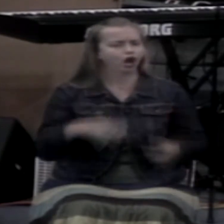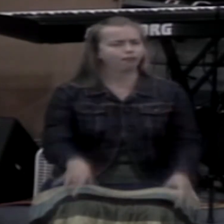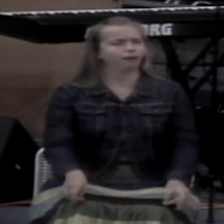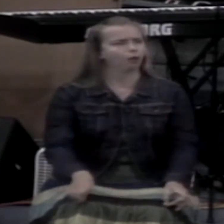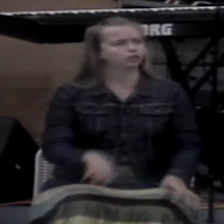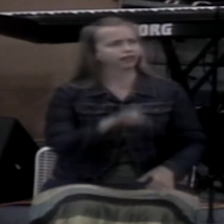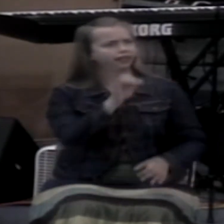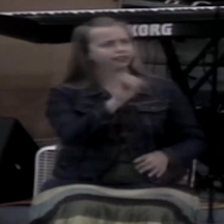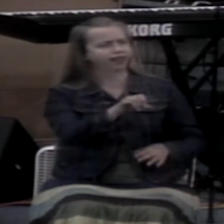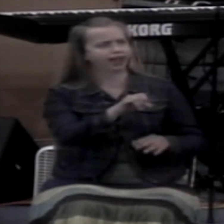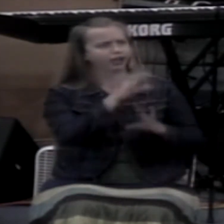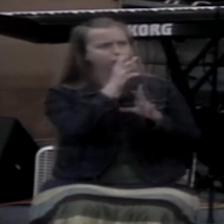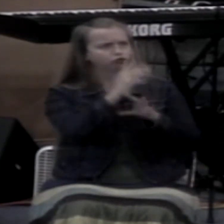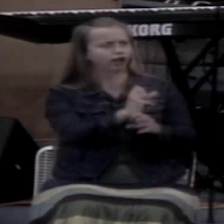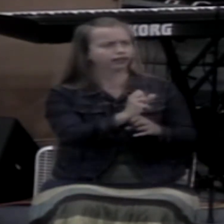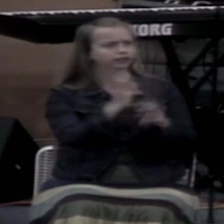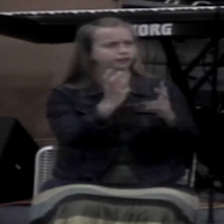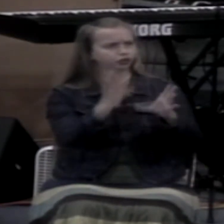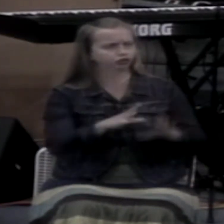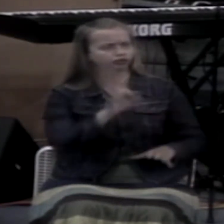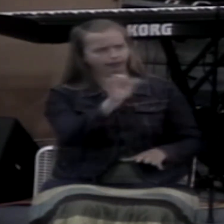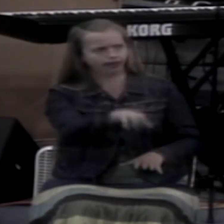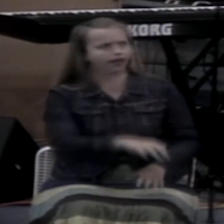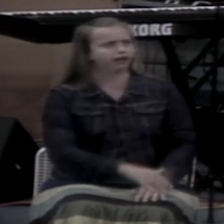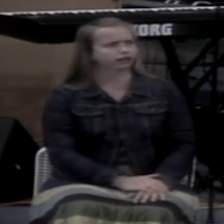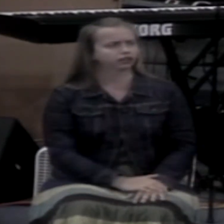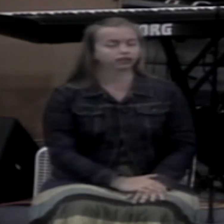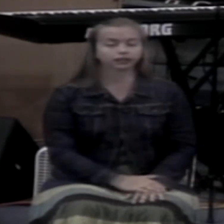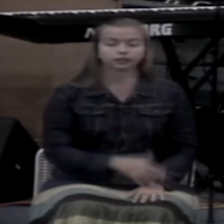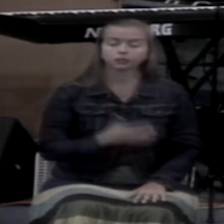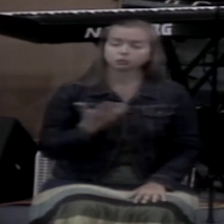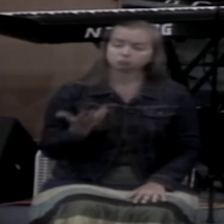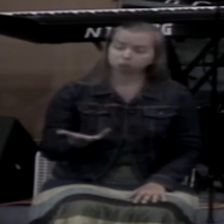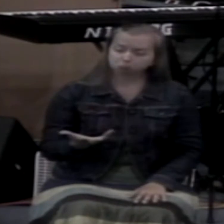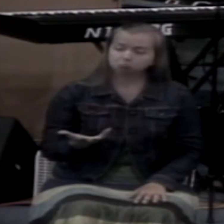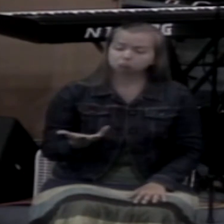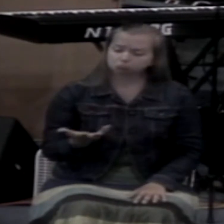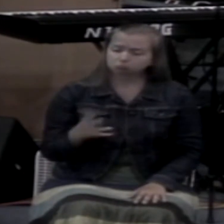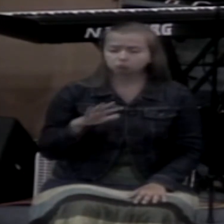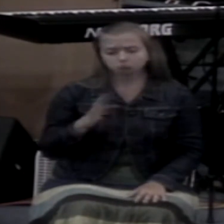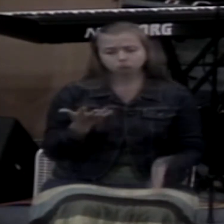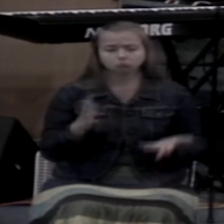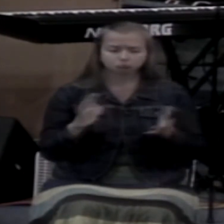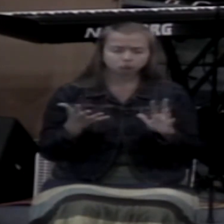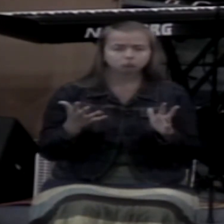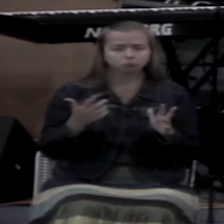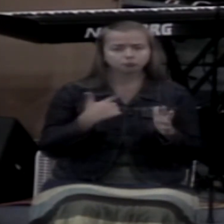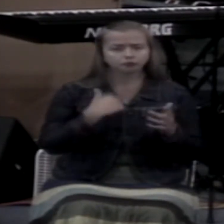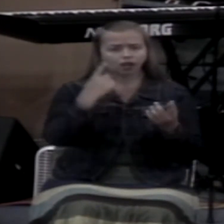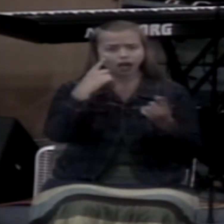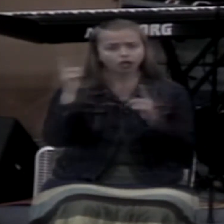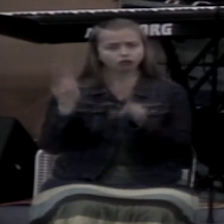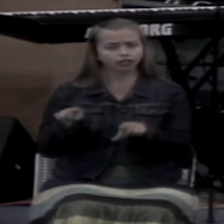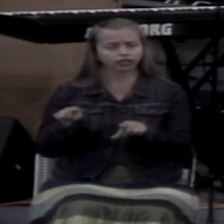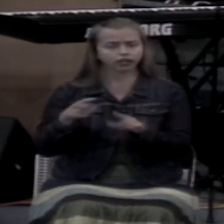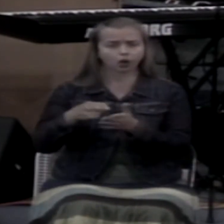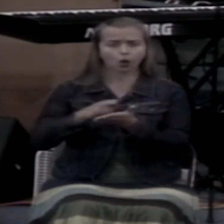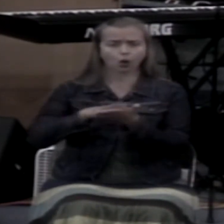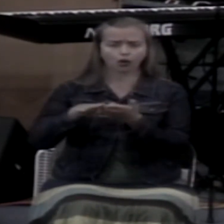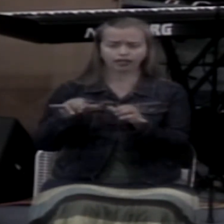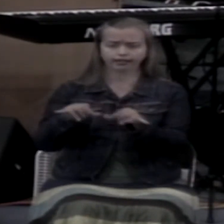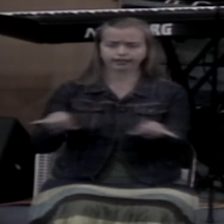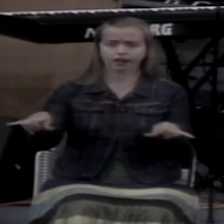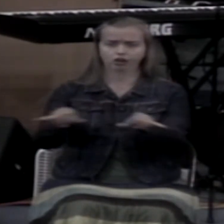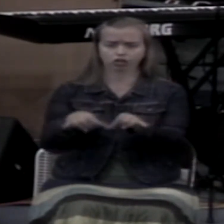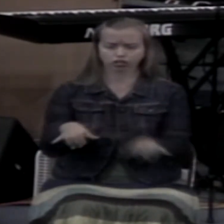I do agree that our holiness standards are imperative, and I'm not in favor of compromising not one bit on